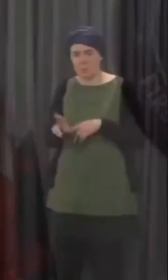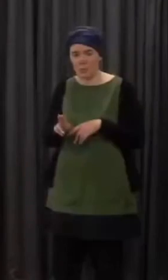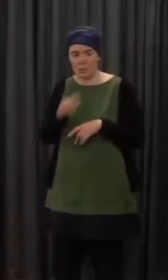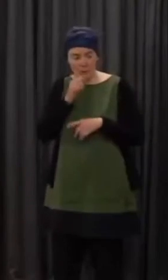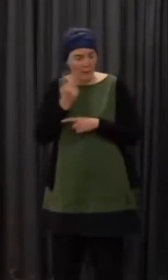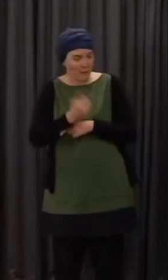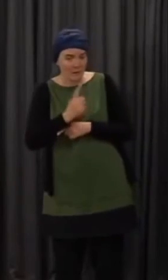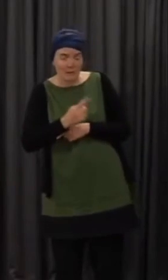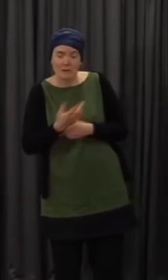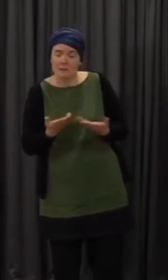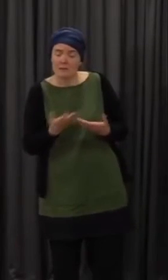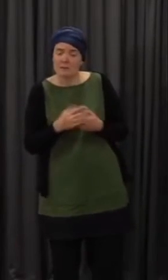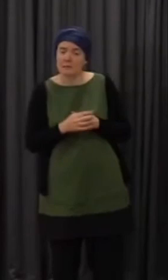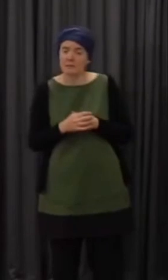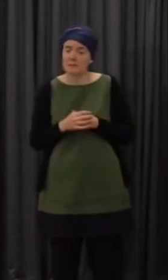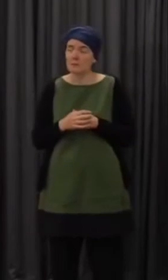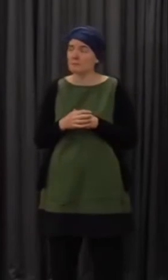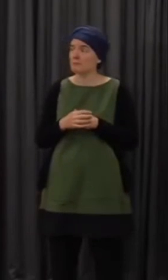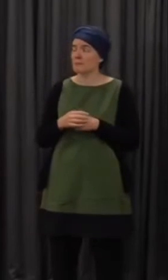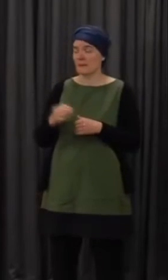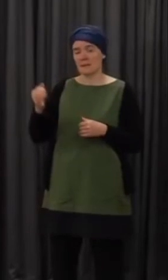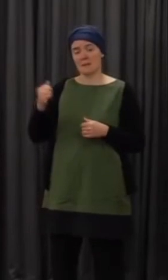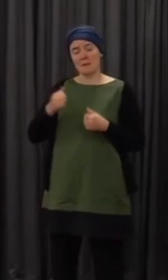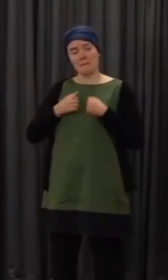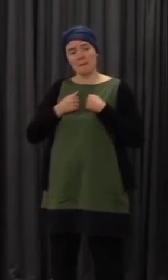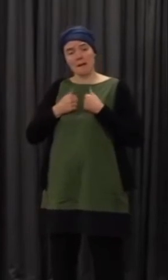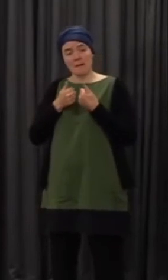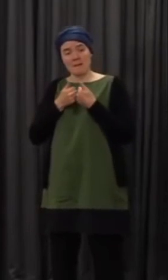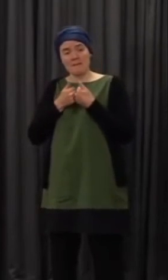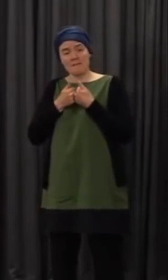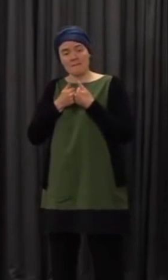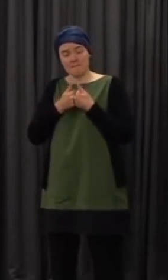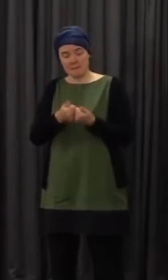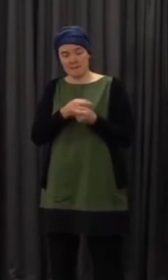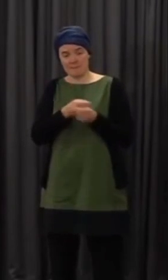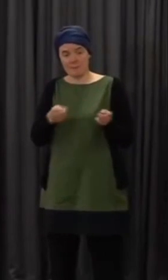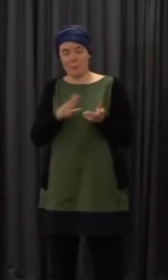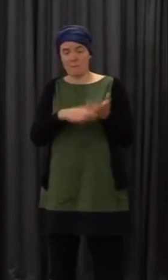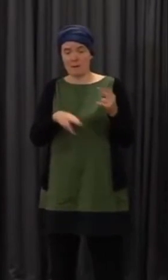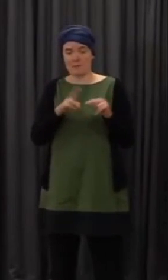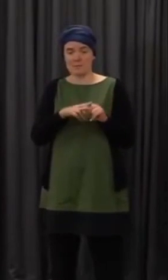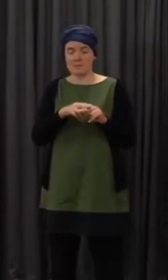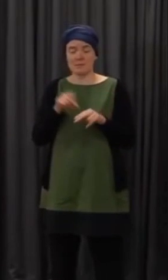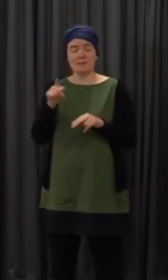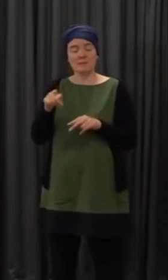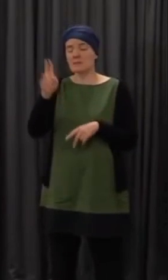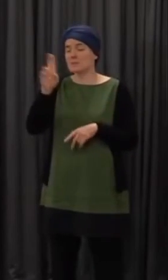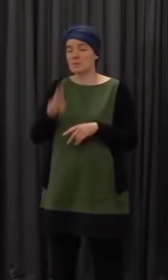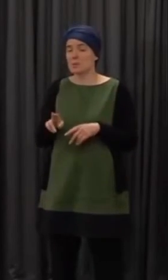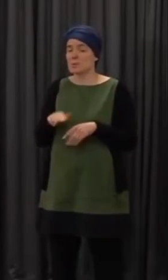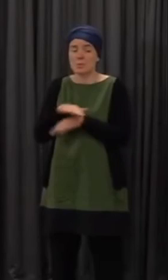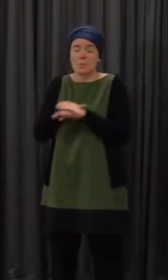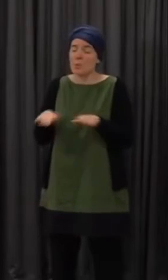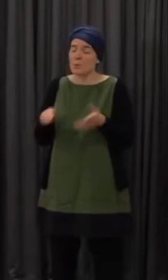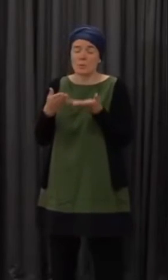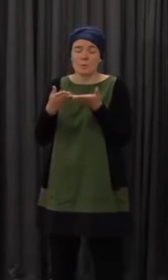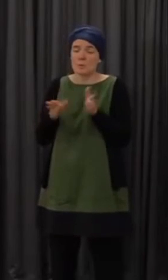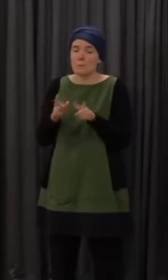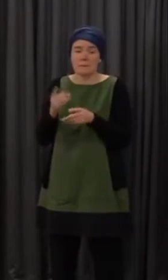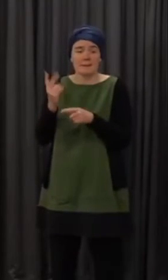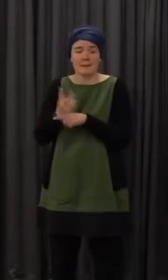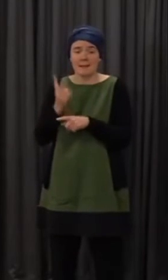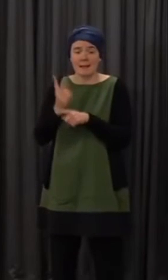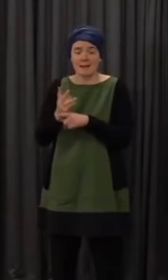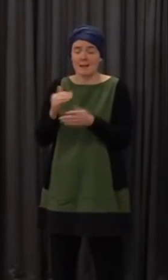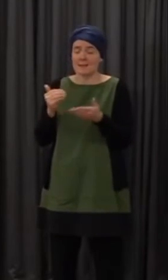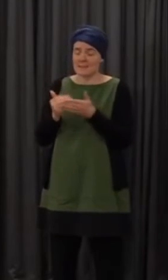parents of children in Wales is that we will not be reopening schools until we are satisfied that we are able